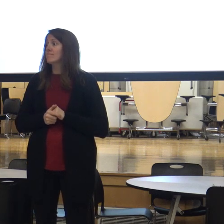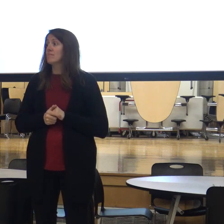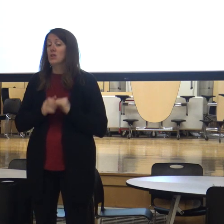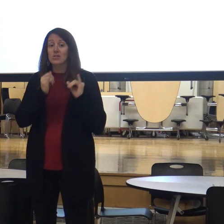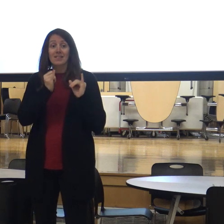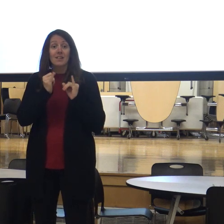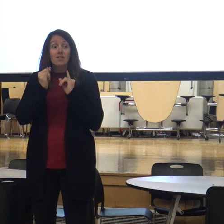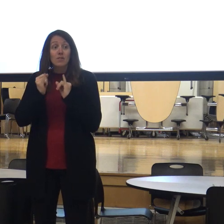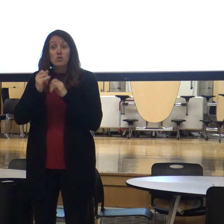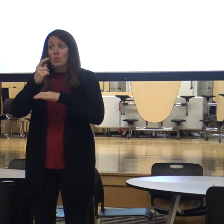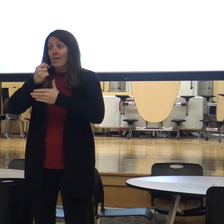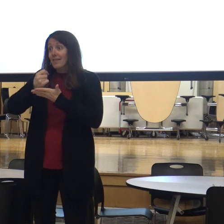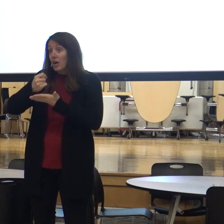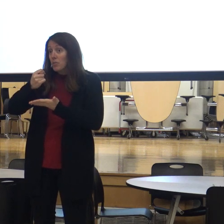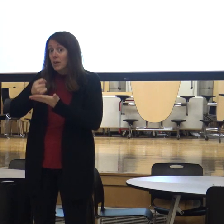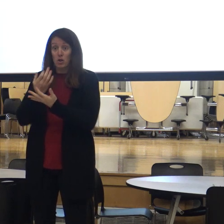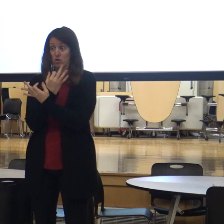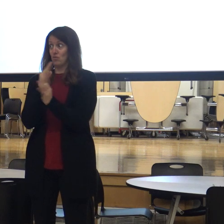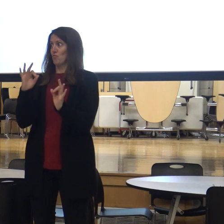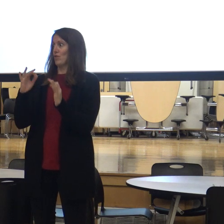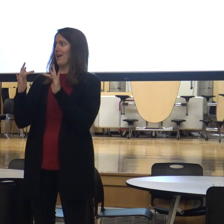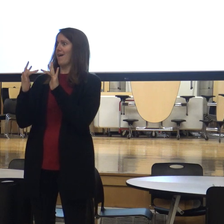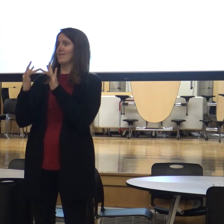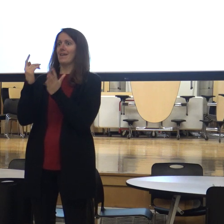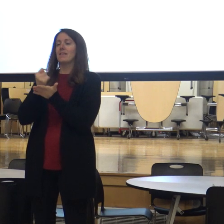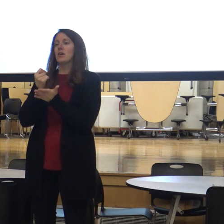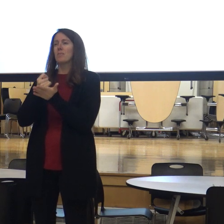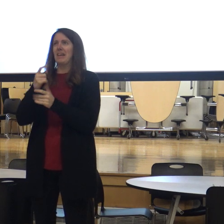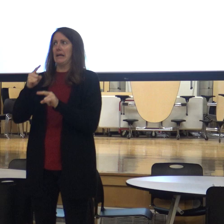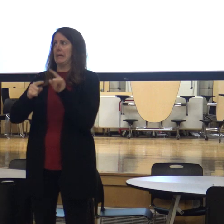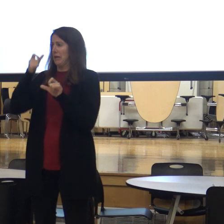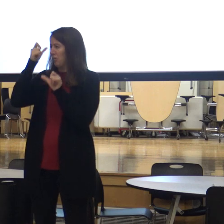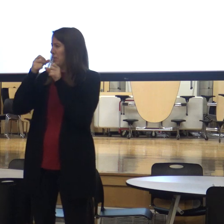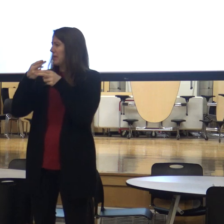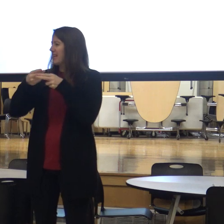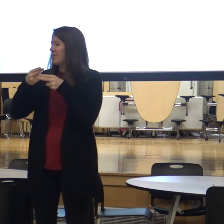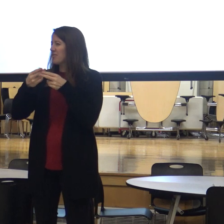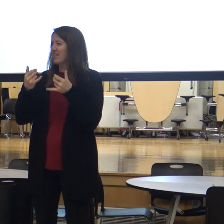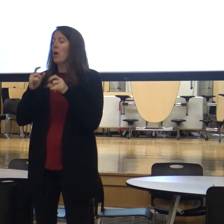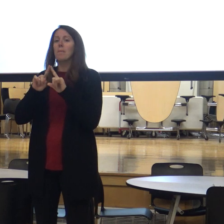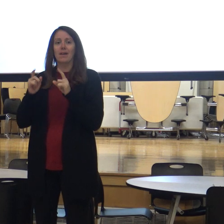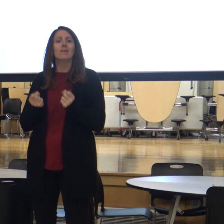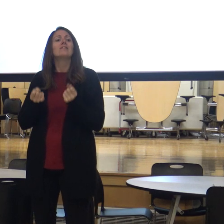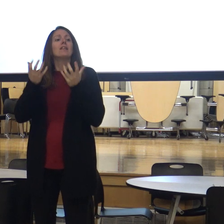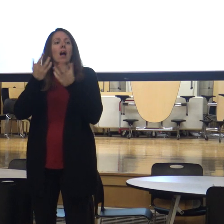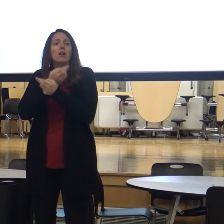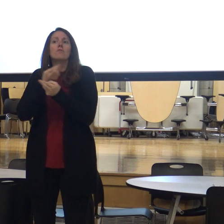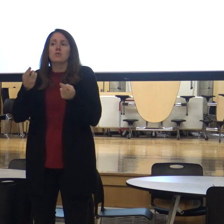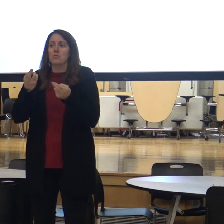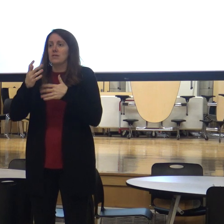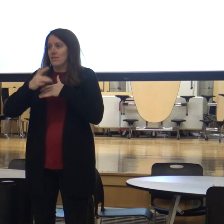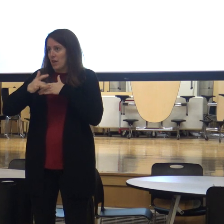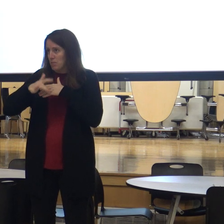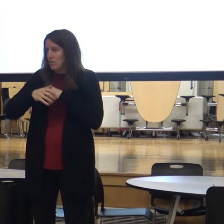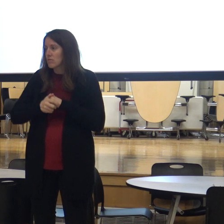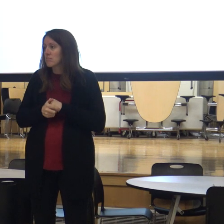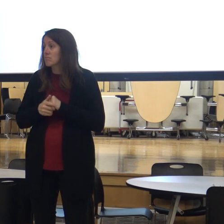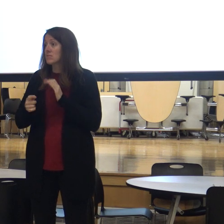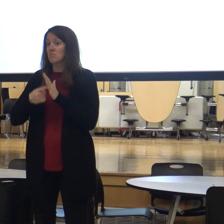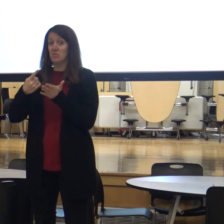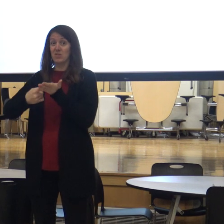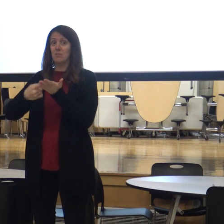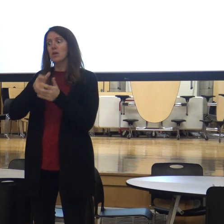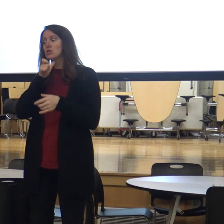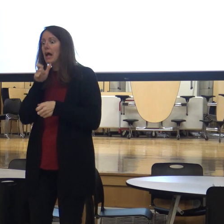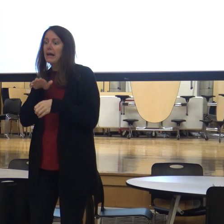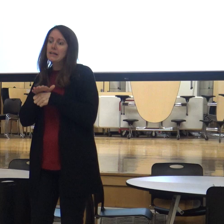individual therapy. There's free therapy online. I can't remember the name of it, but there's a lot of resources out there. Sometimes we talk about there's not enough